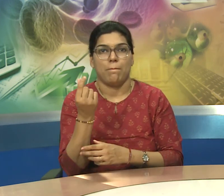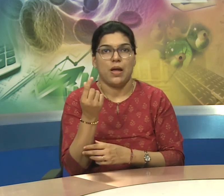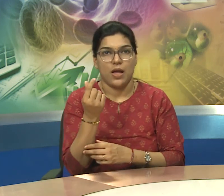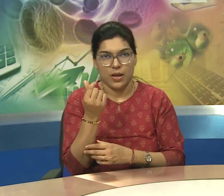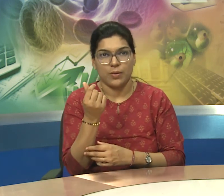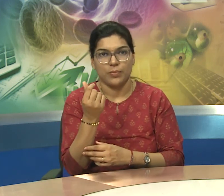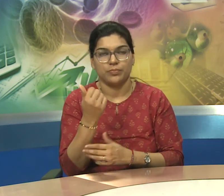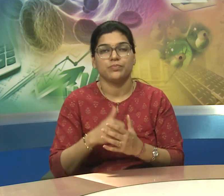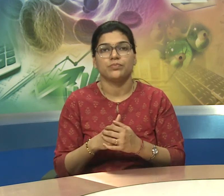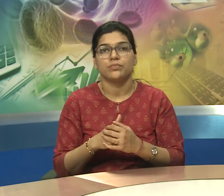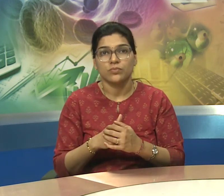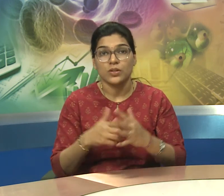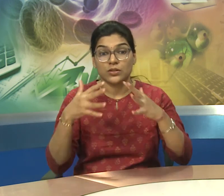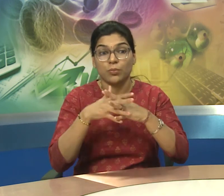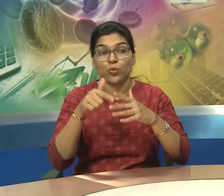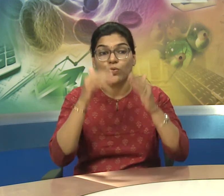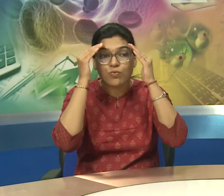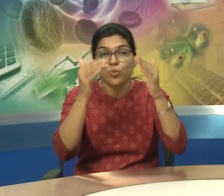Seventh point, pricing.